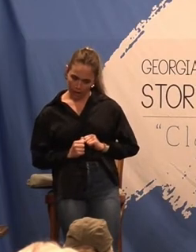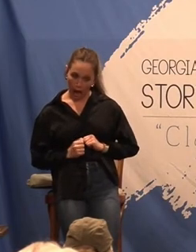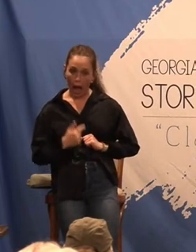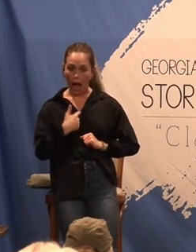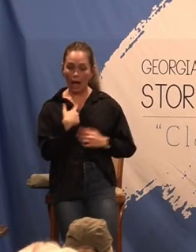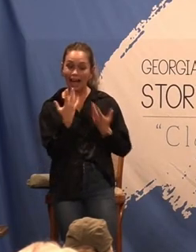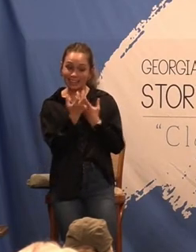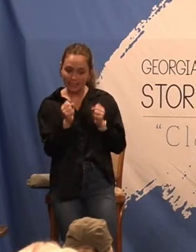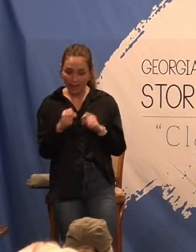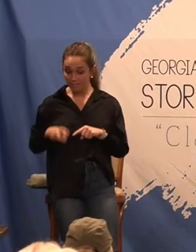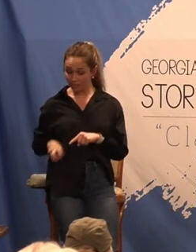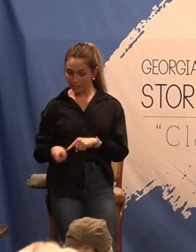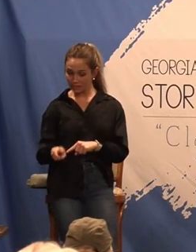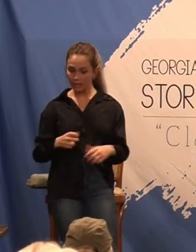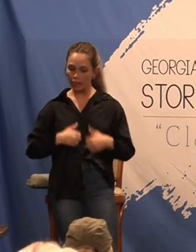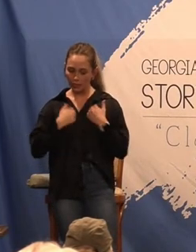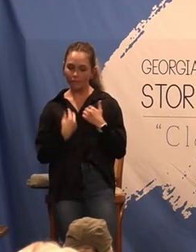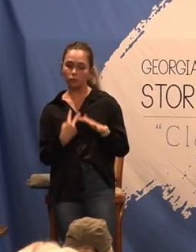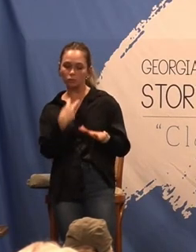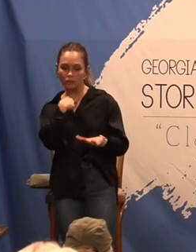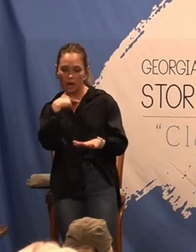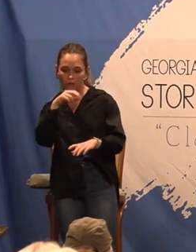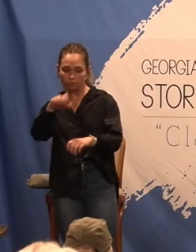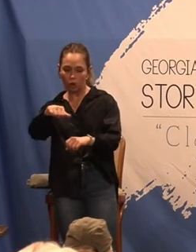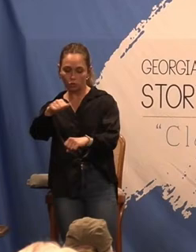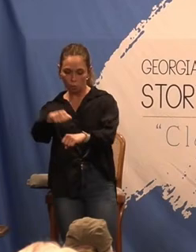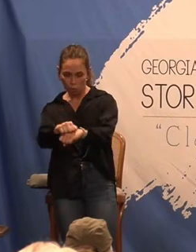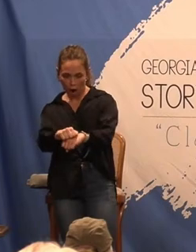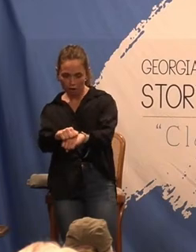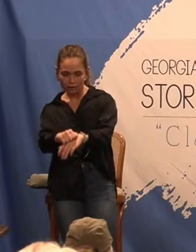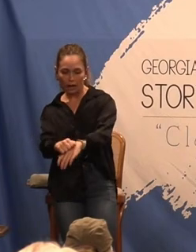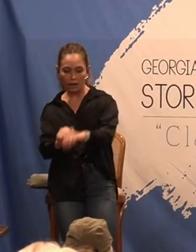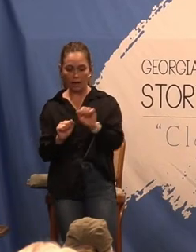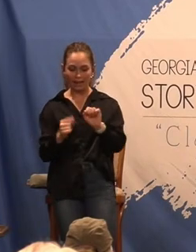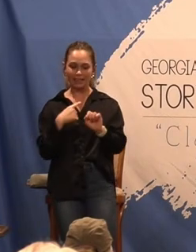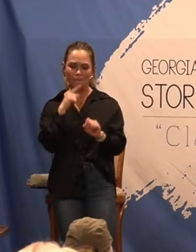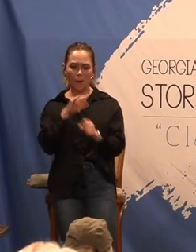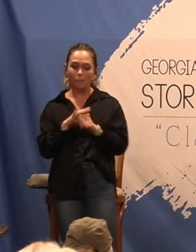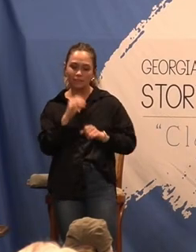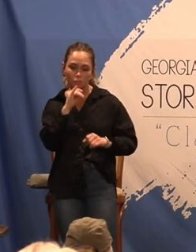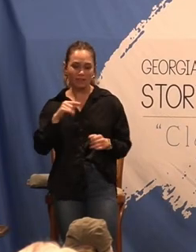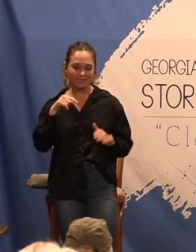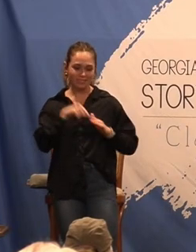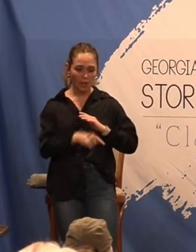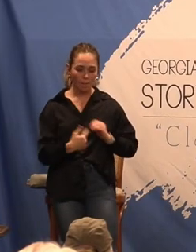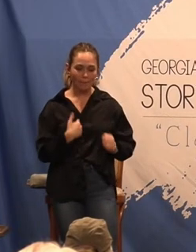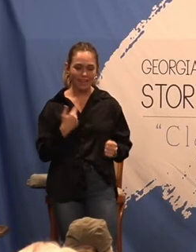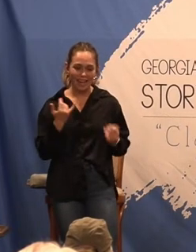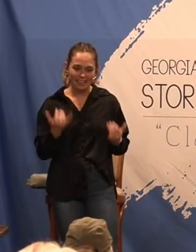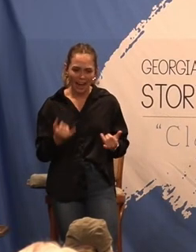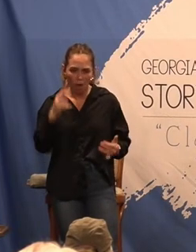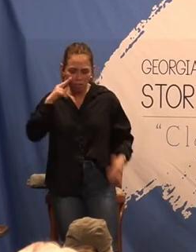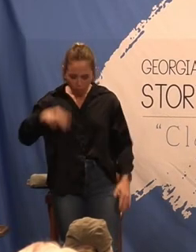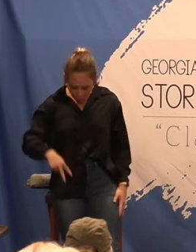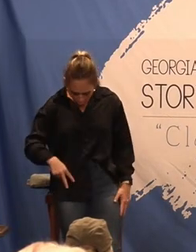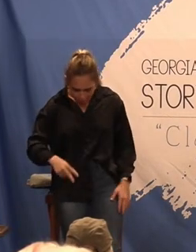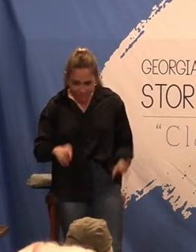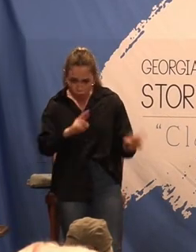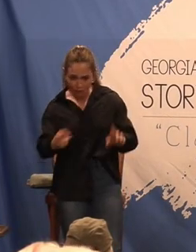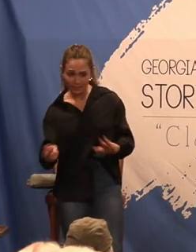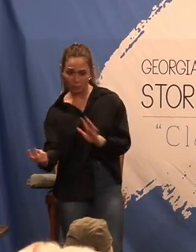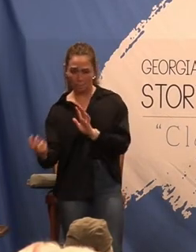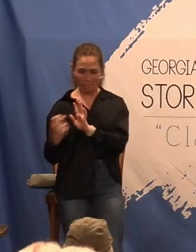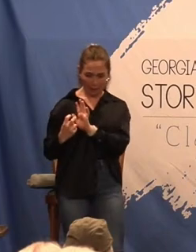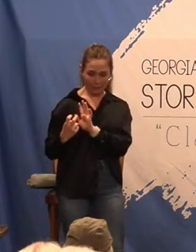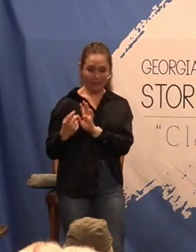I saved the snake's life. He was trapped under that rock. I lifted the rock. He promised he wasn't going to kill me. And now, look at this. He's getting ready to bite